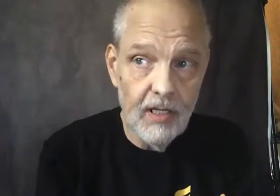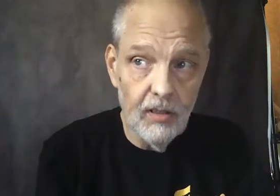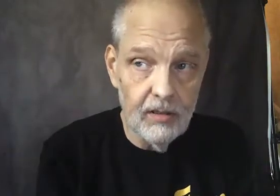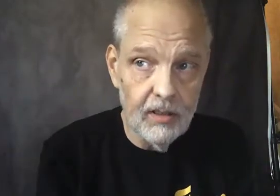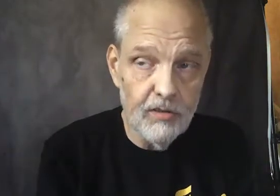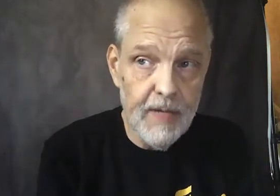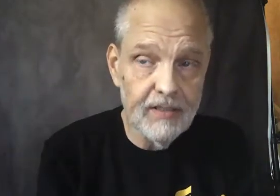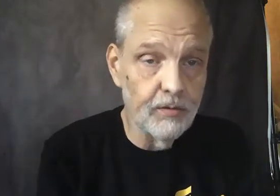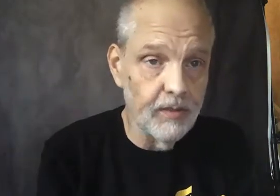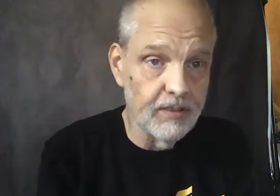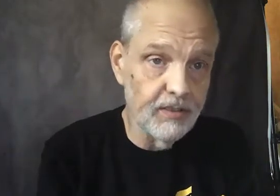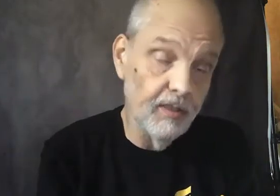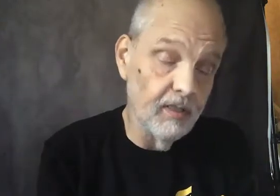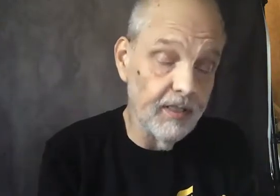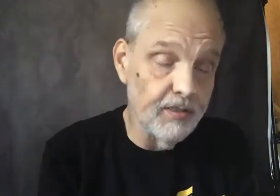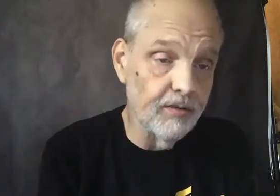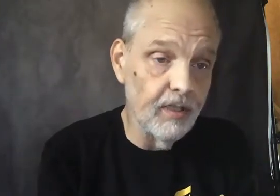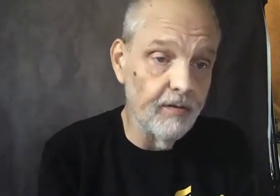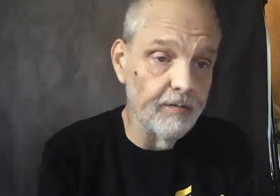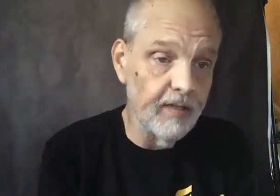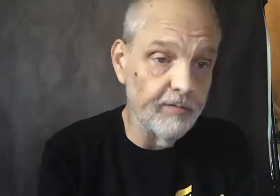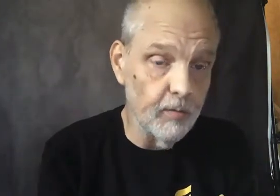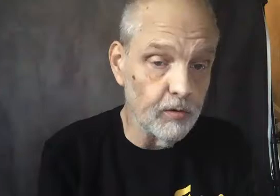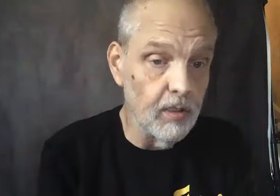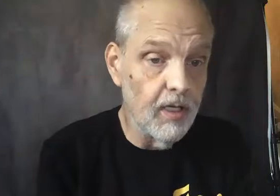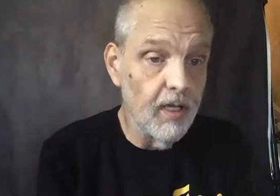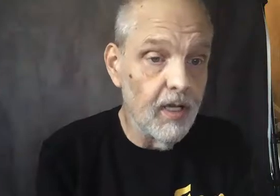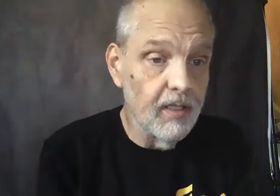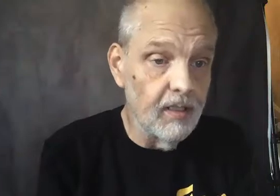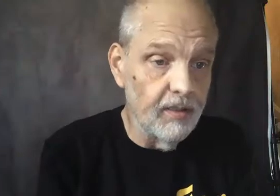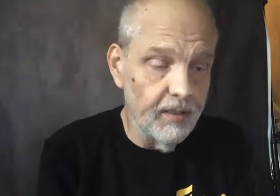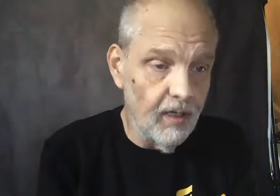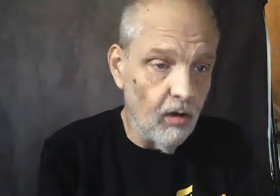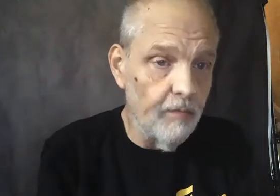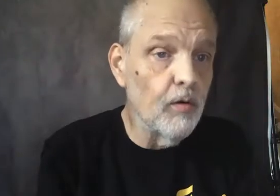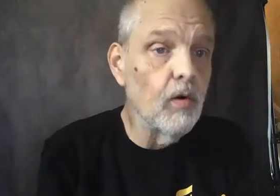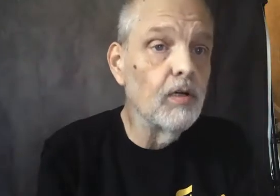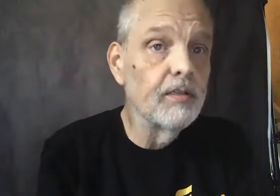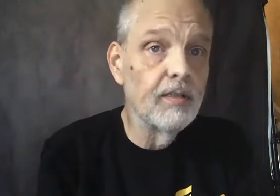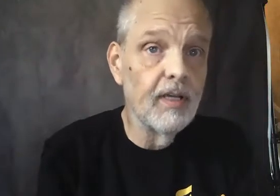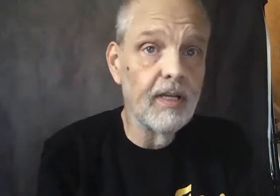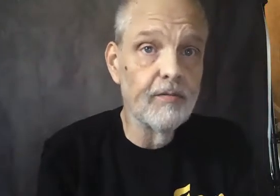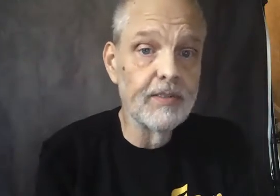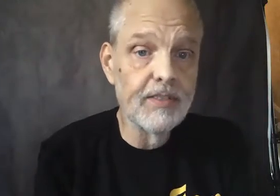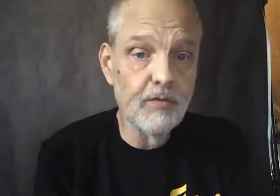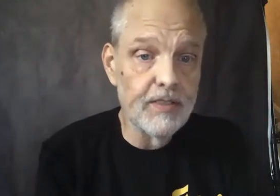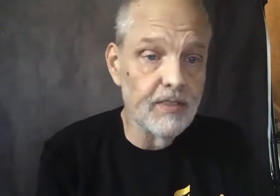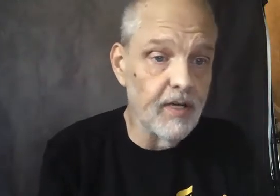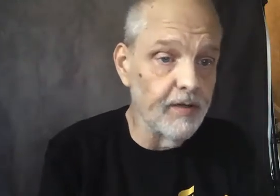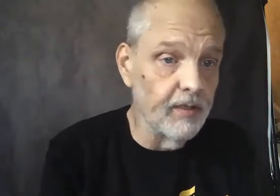ASL goes back to the history of deaf people. All over the world, in every situation, in every